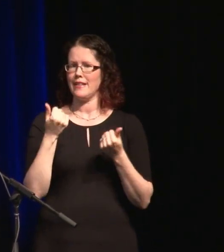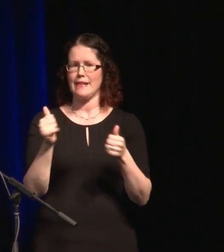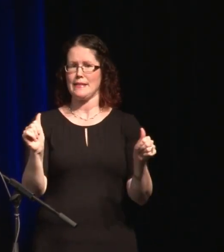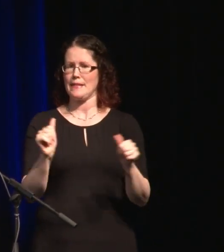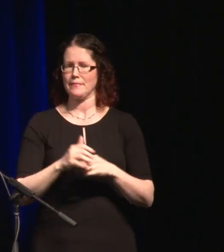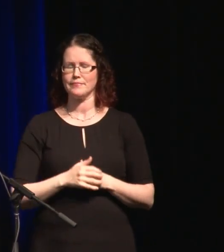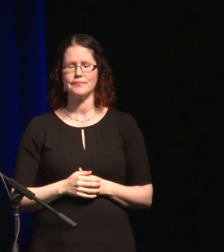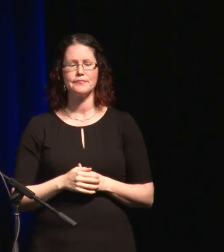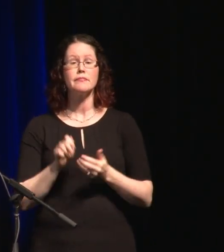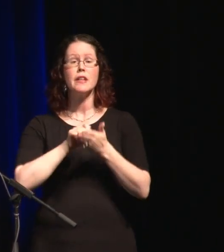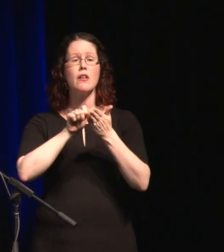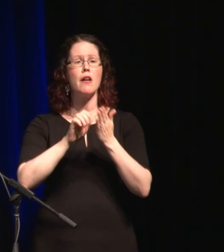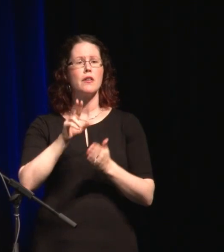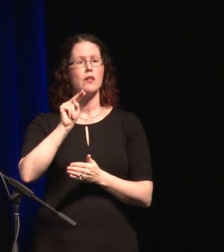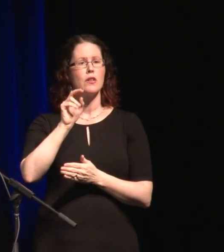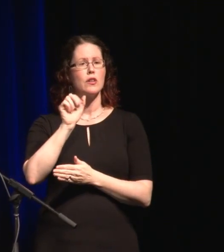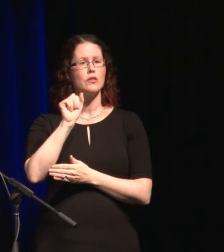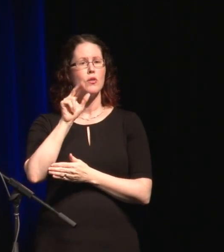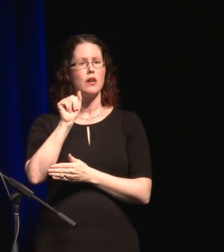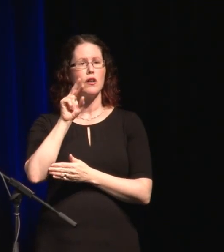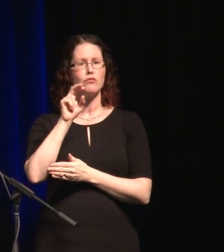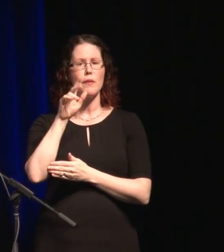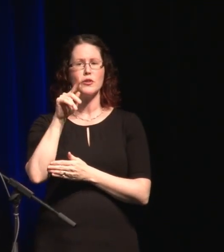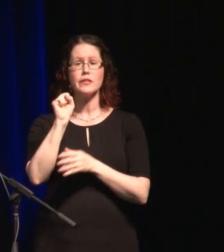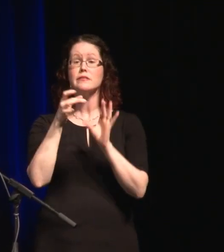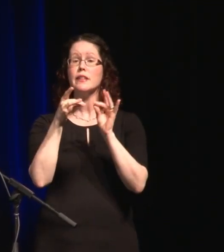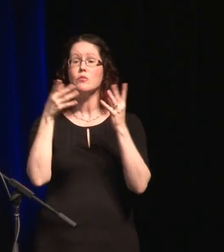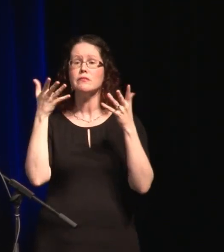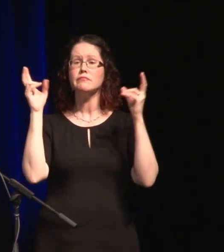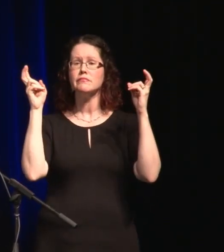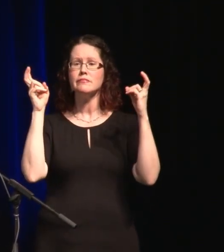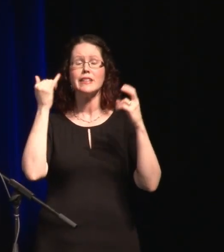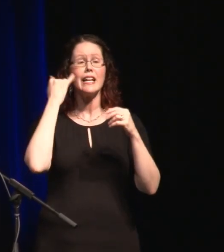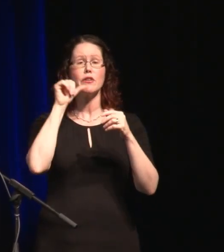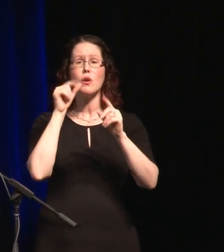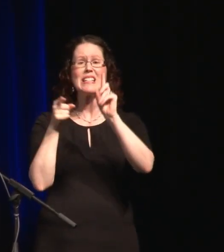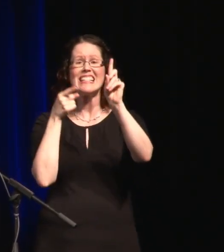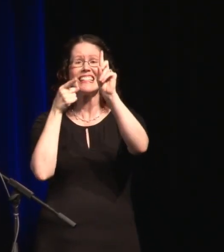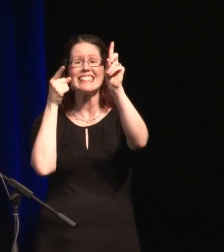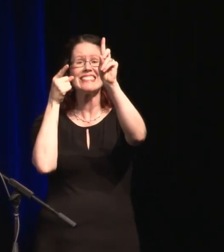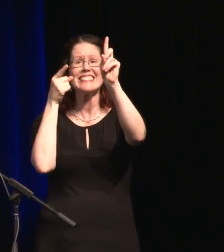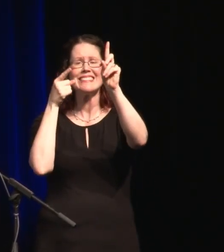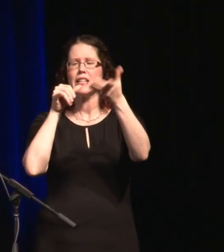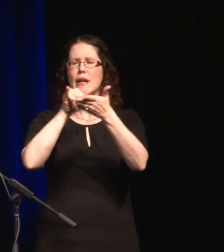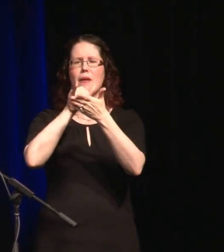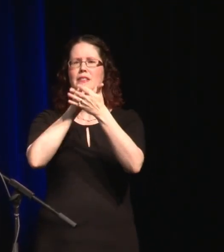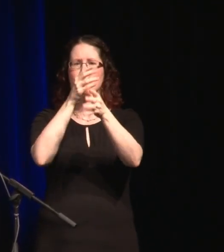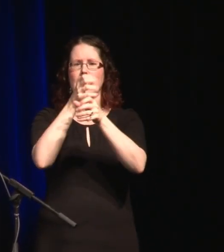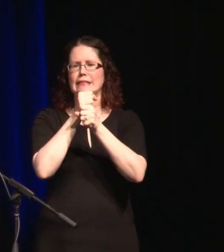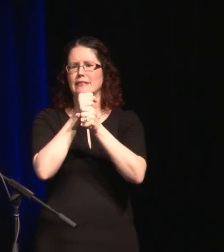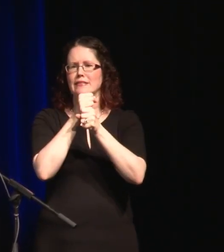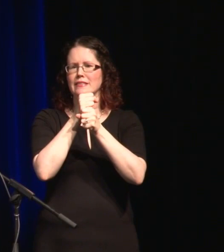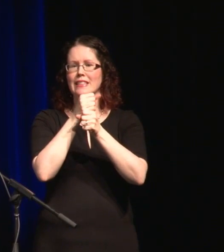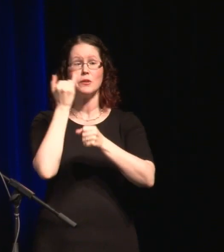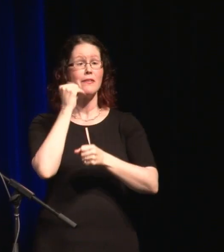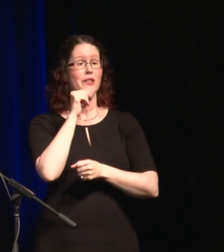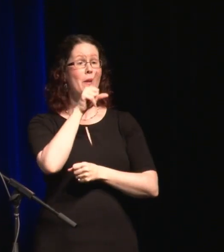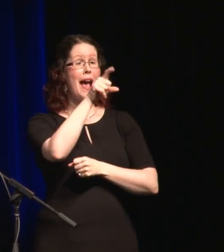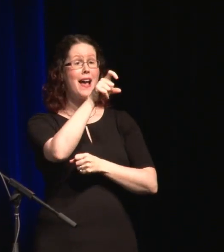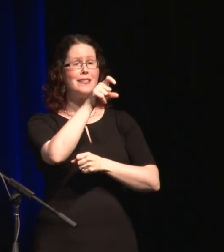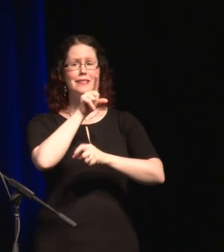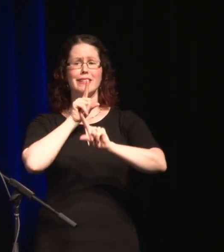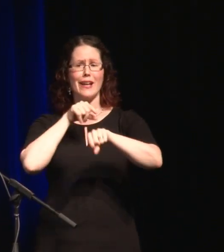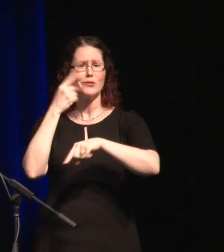Author Nora Roberts once said, "If you don't go after what you want, you will never have it. If you don't ask, the answer is always